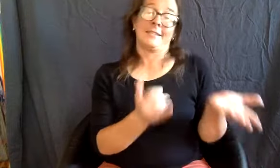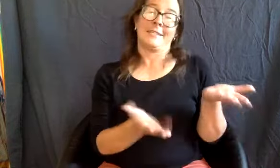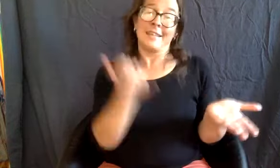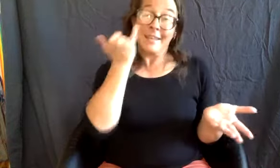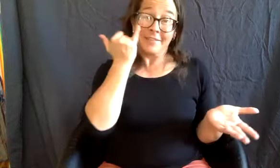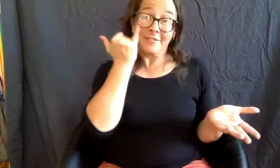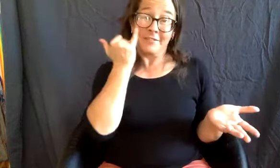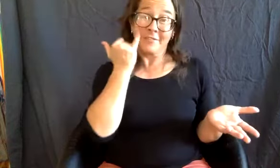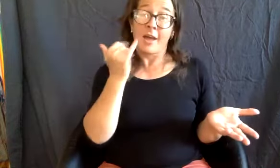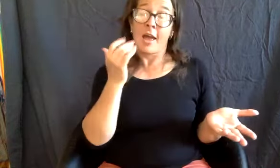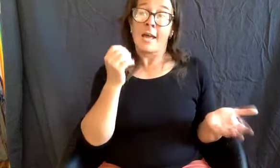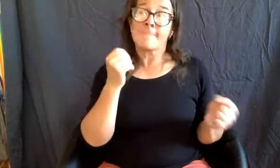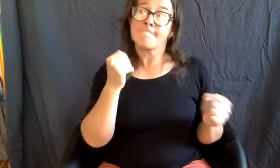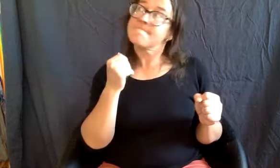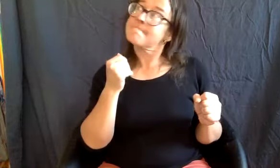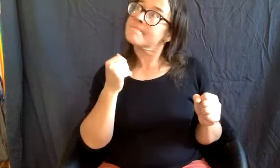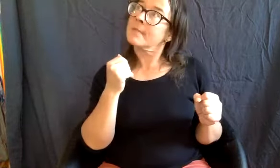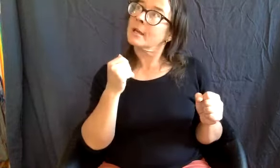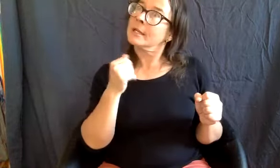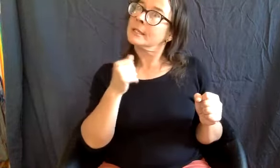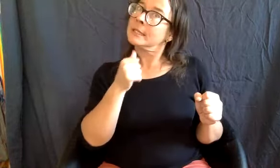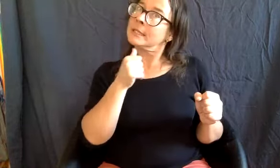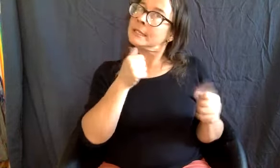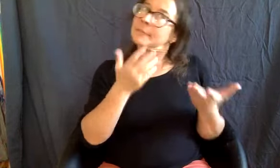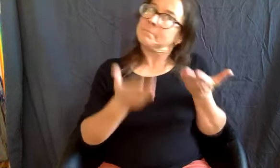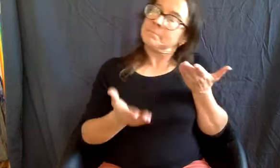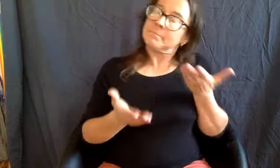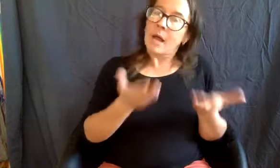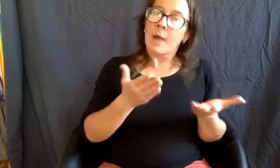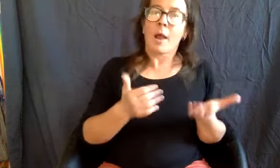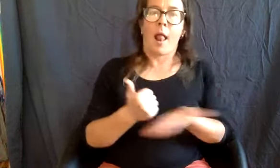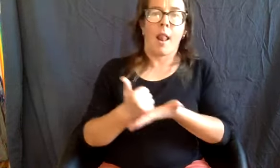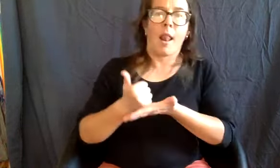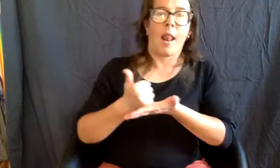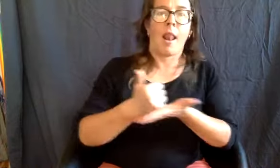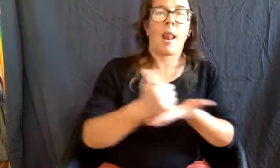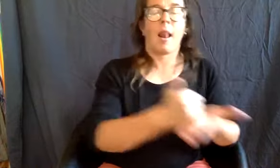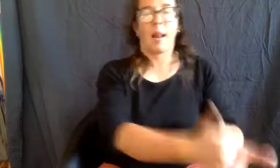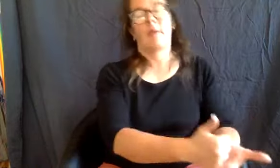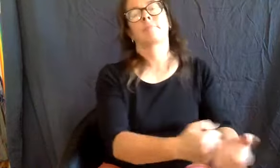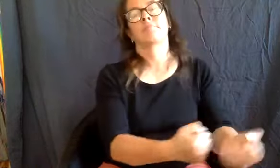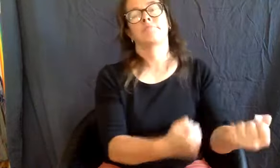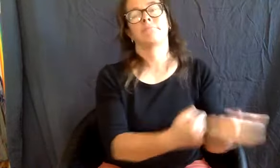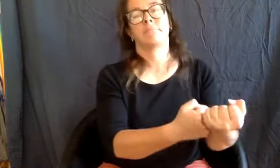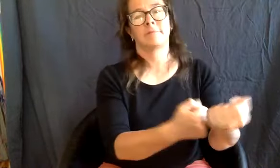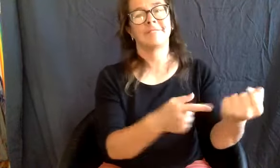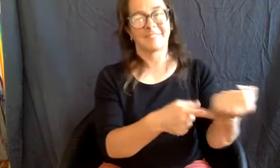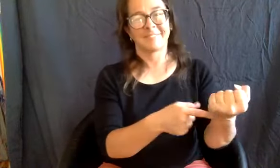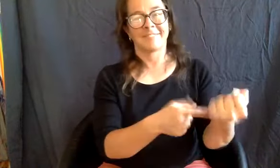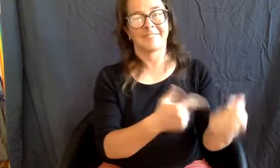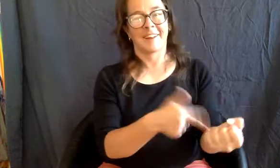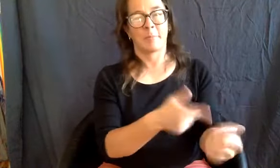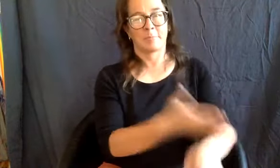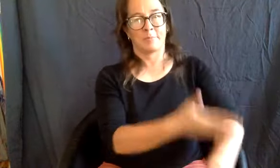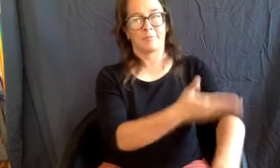things we can do, but as an Al-Anon, I know without a shadow of a doubt that I cannot fix another human